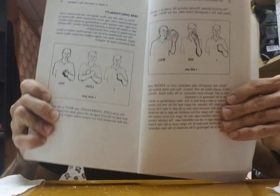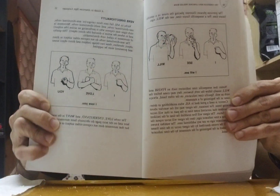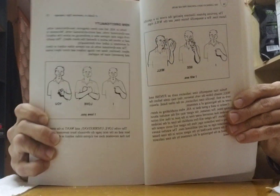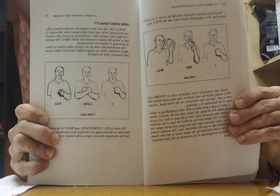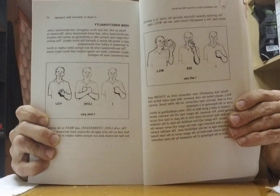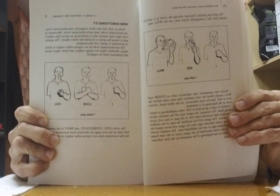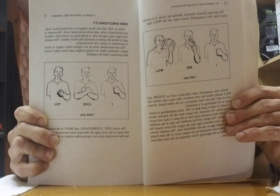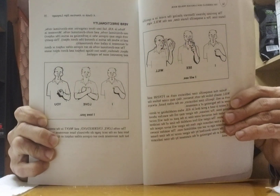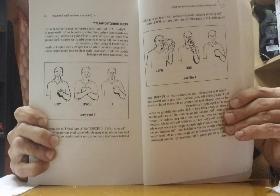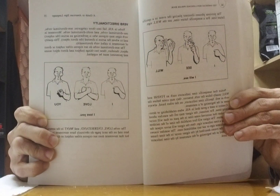Okay.